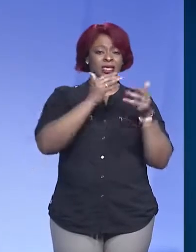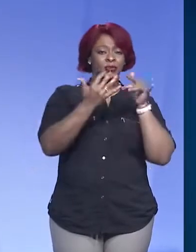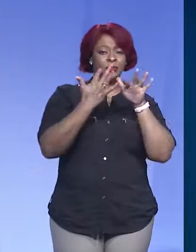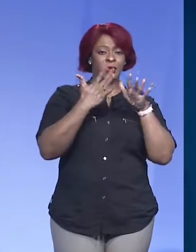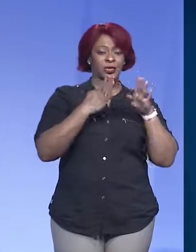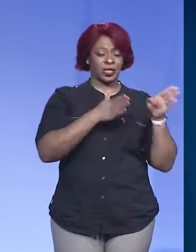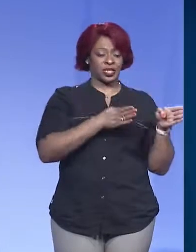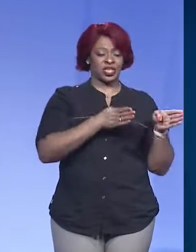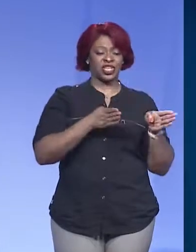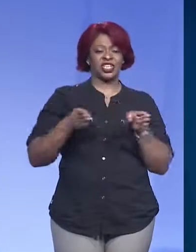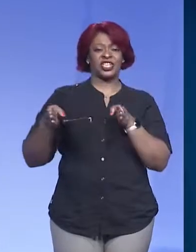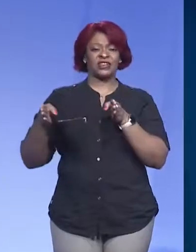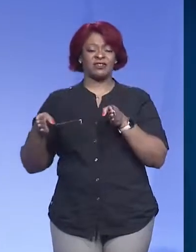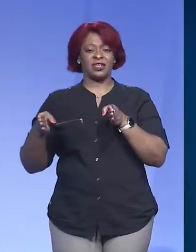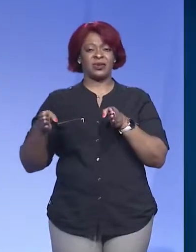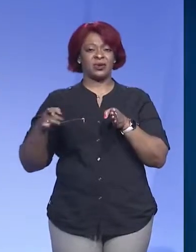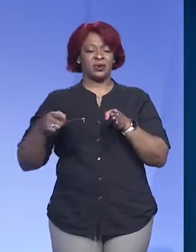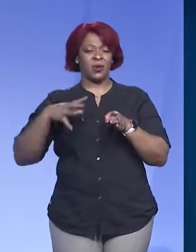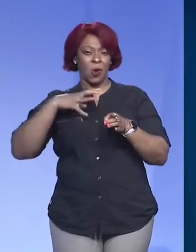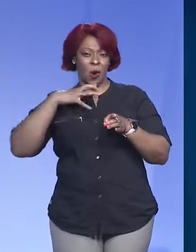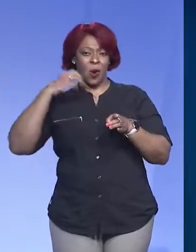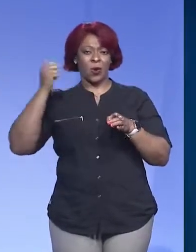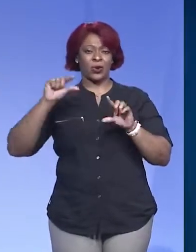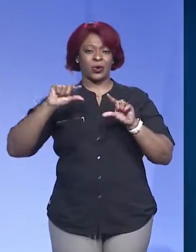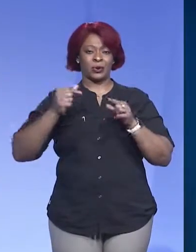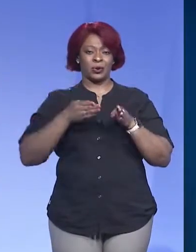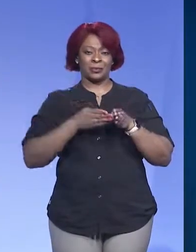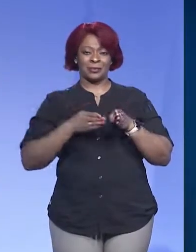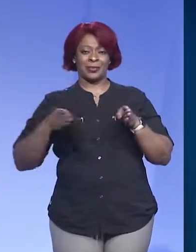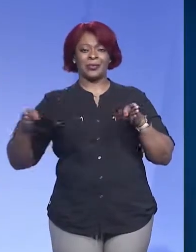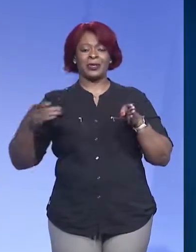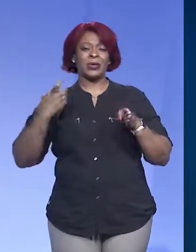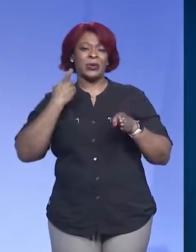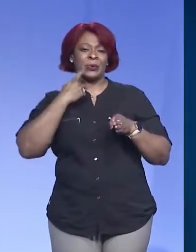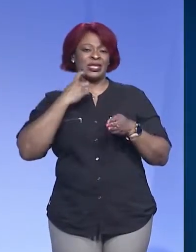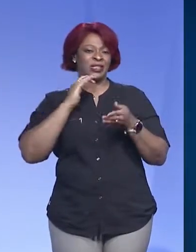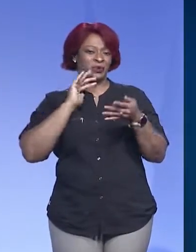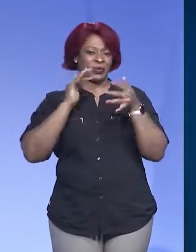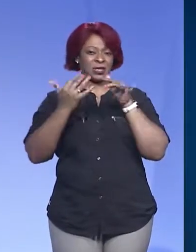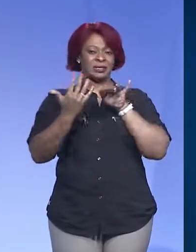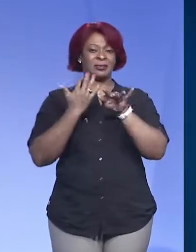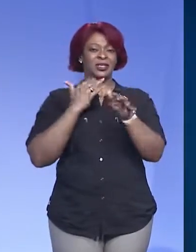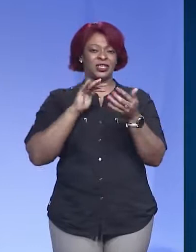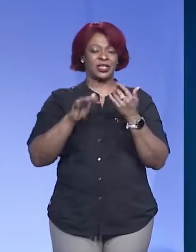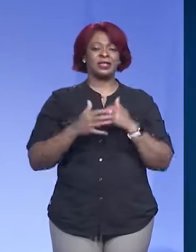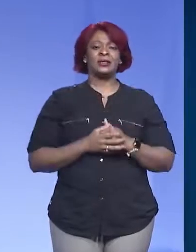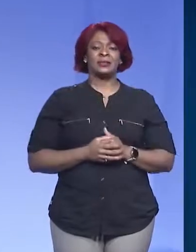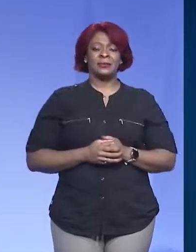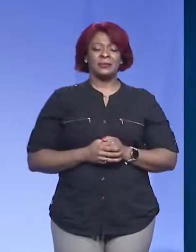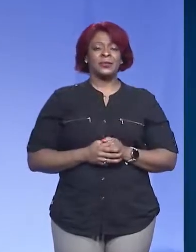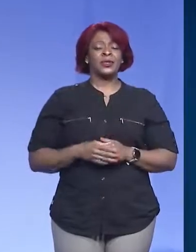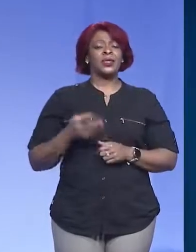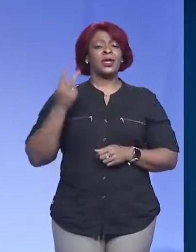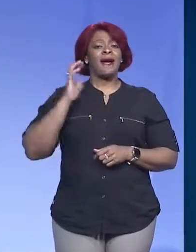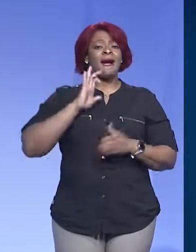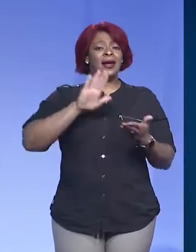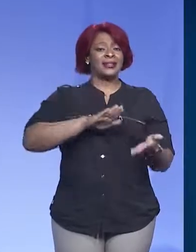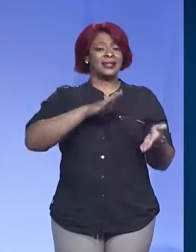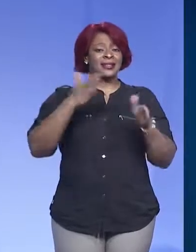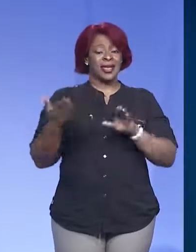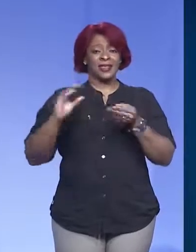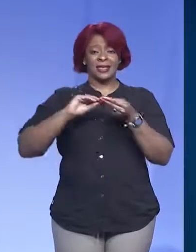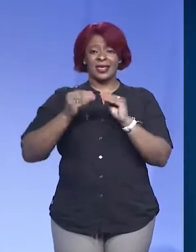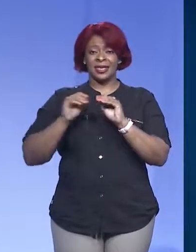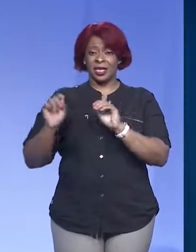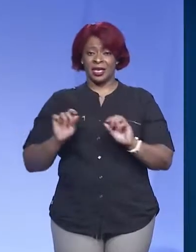shifted to slightly older age groups in recent transmission. When we look at our death data on the next